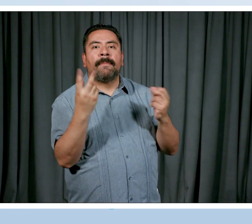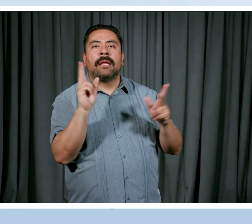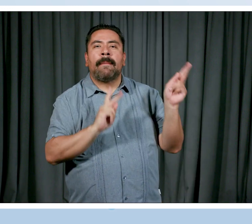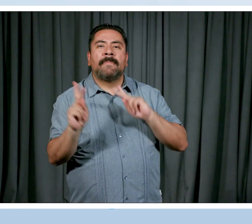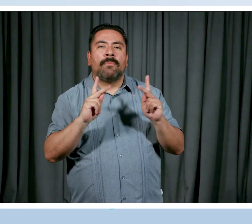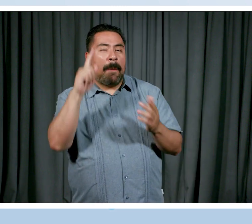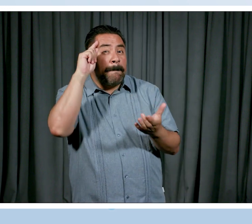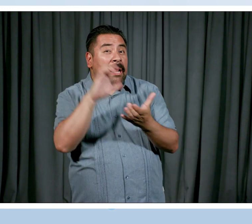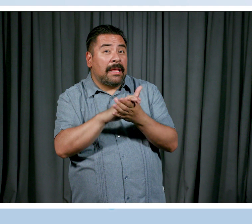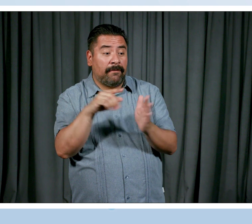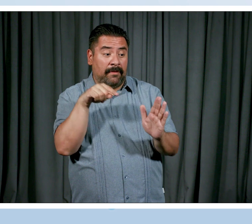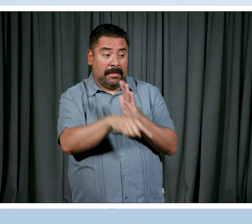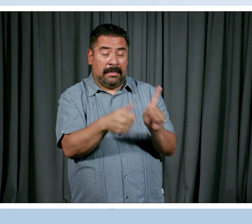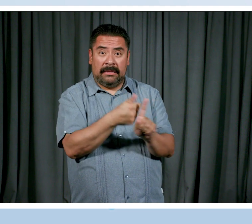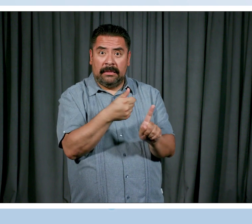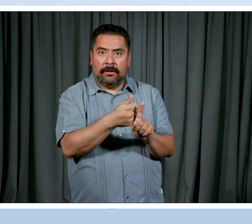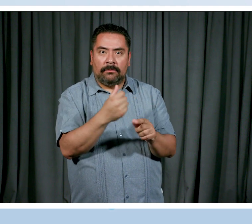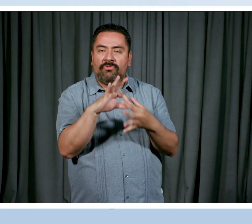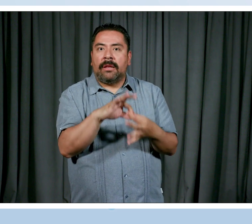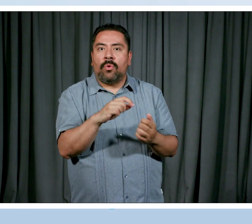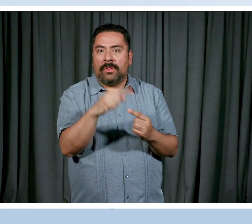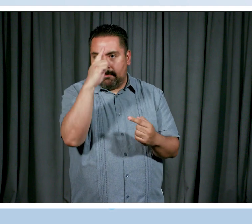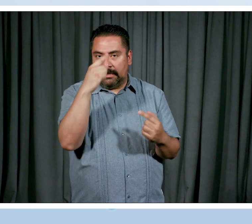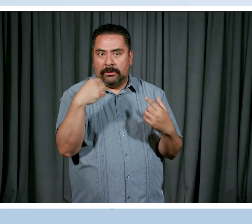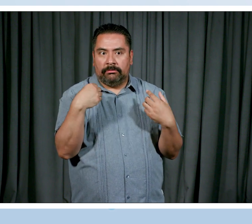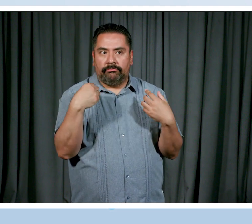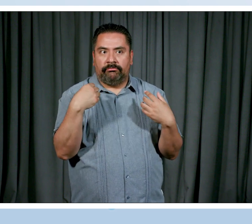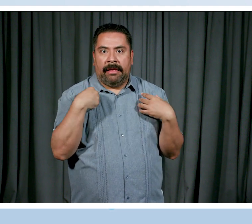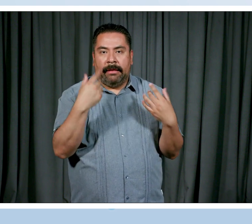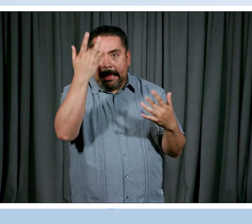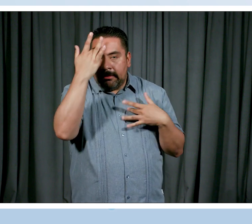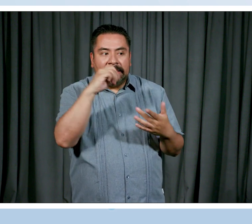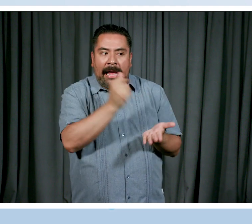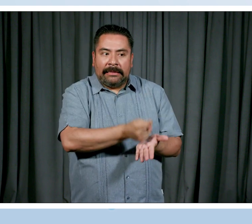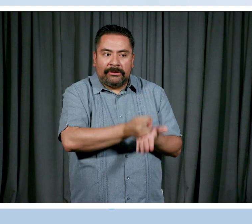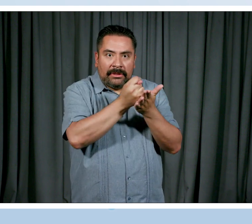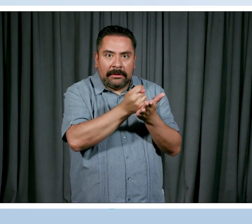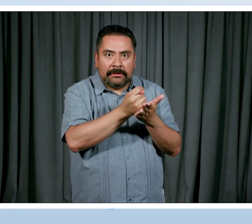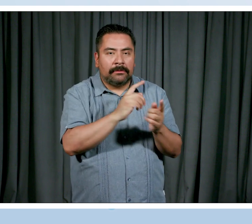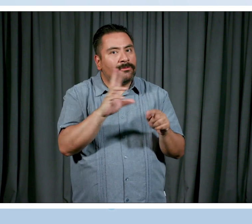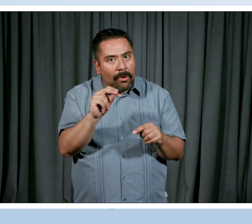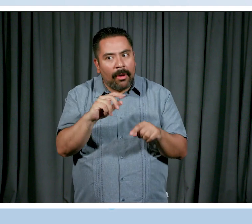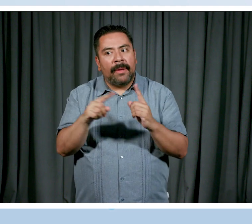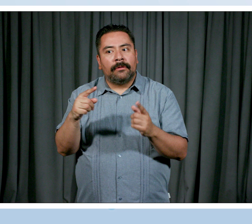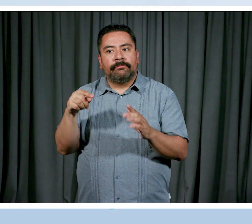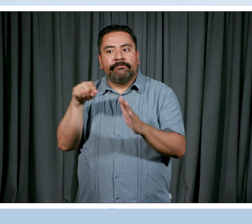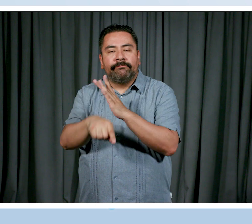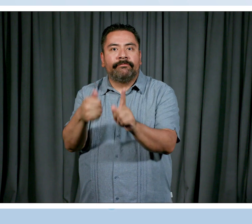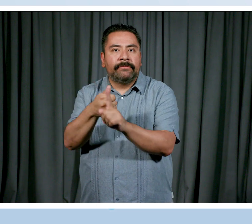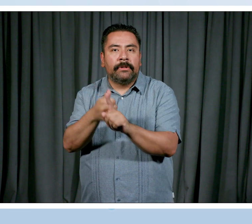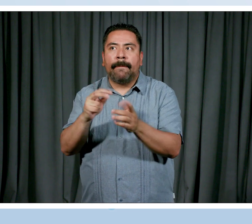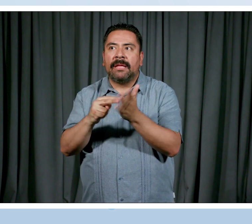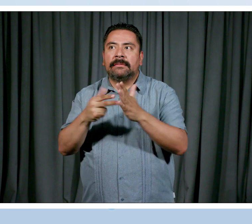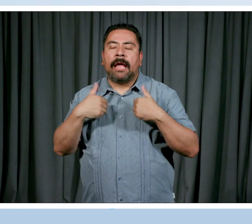who believe that suicide is just about mental illness untreated. And suicide is about hopelessness and not feeling